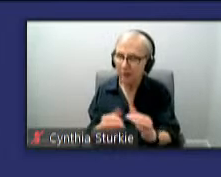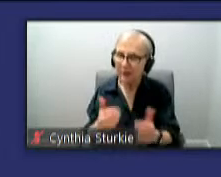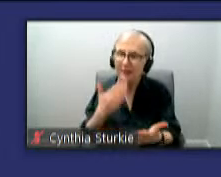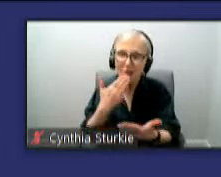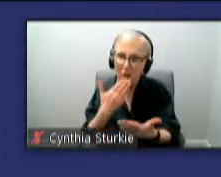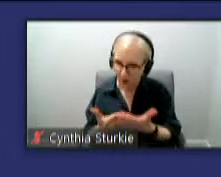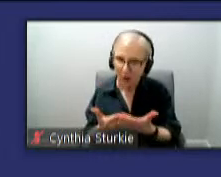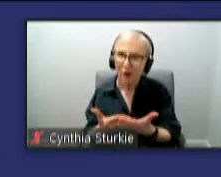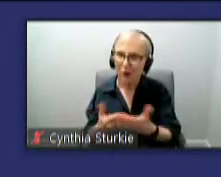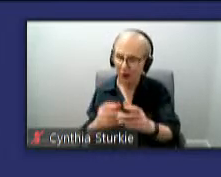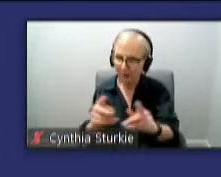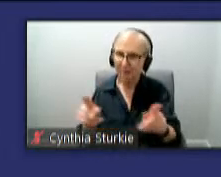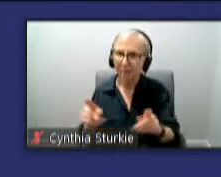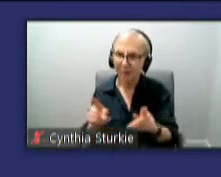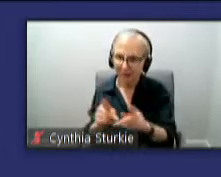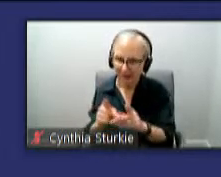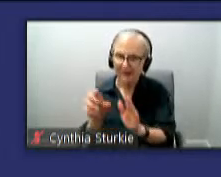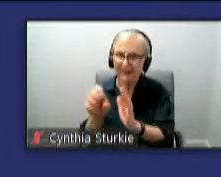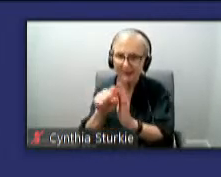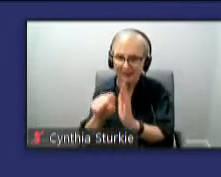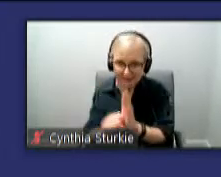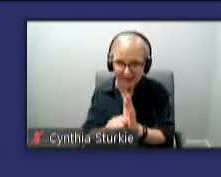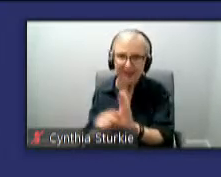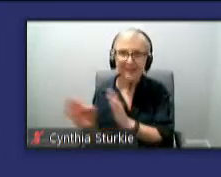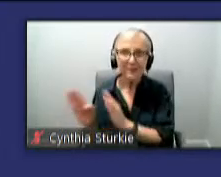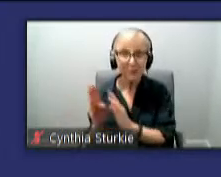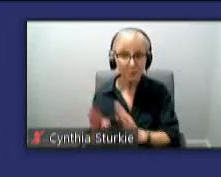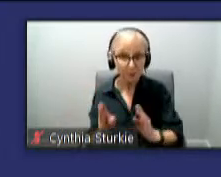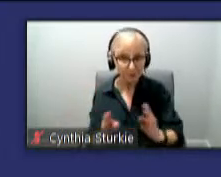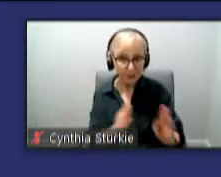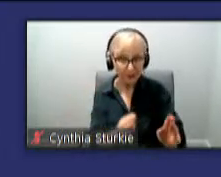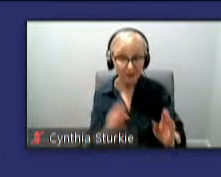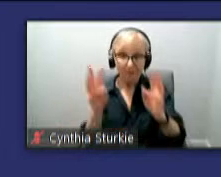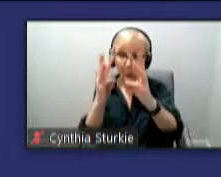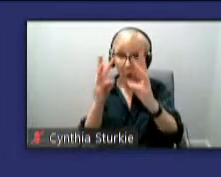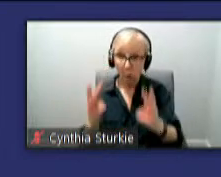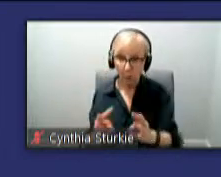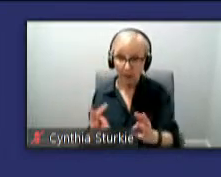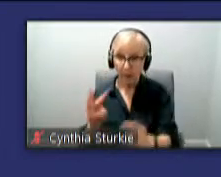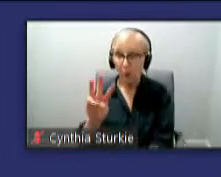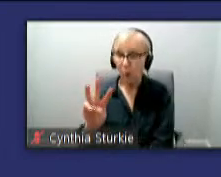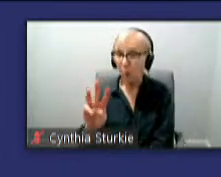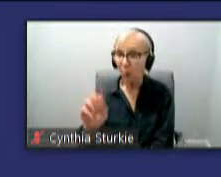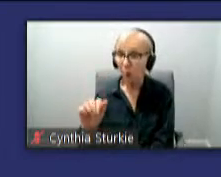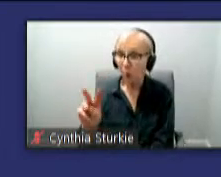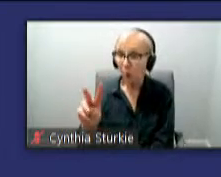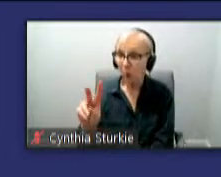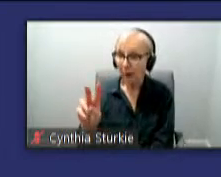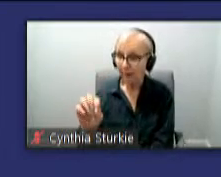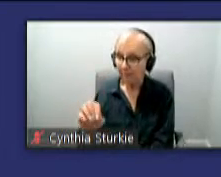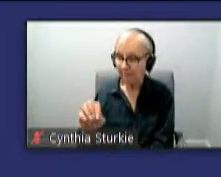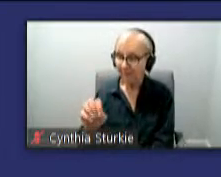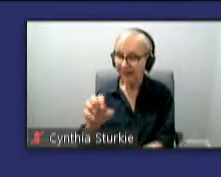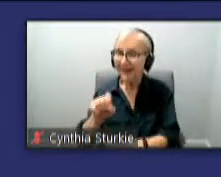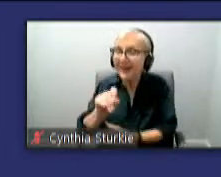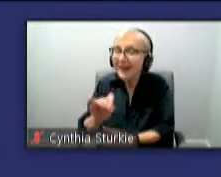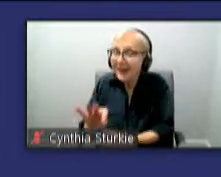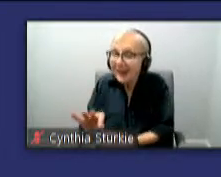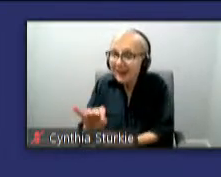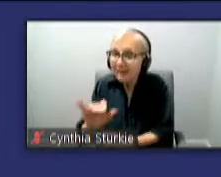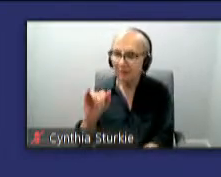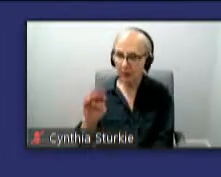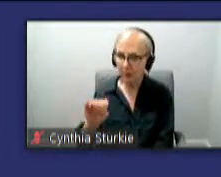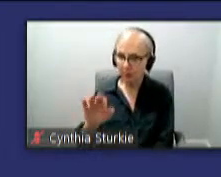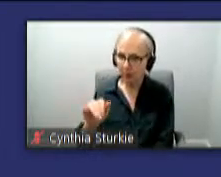place. The state is prepared for a winter wave should immunity wane next